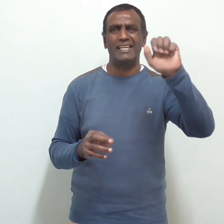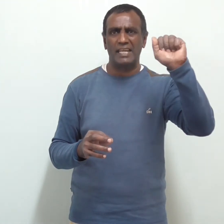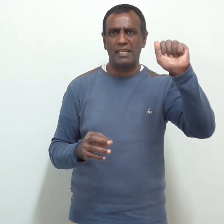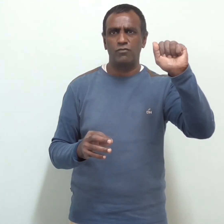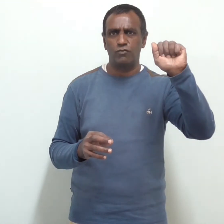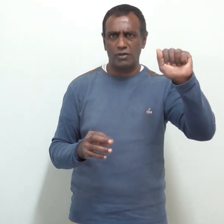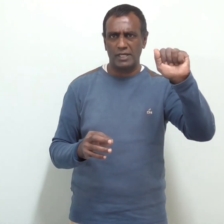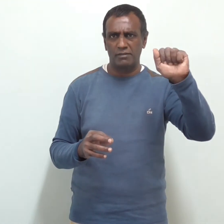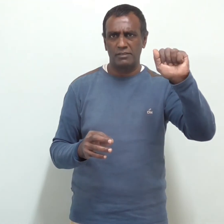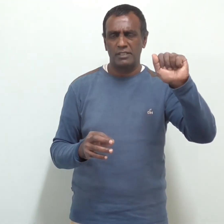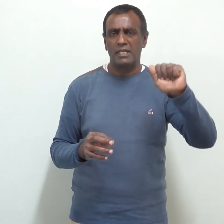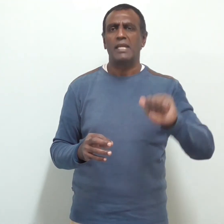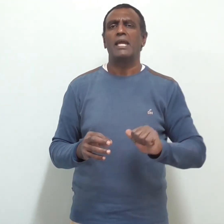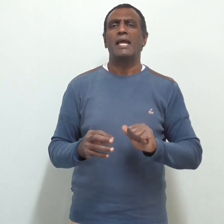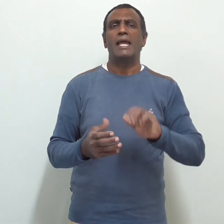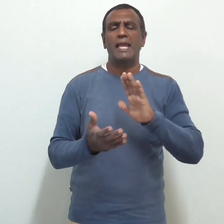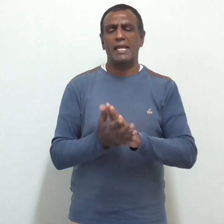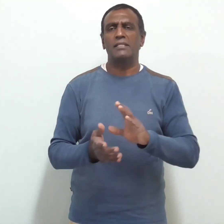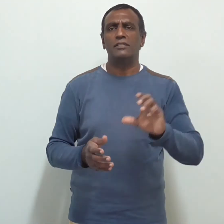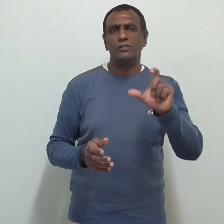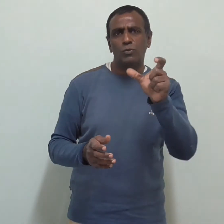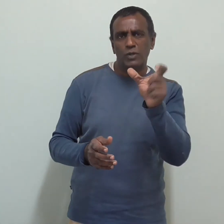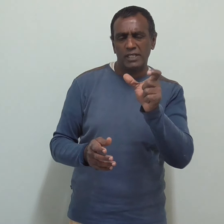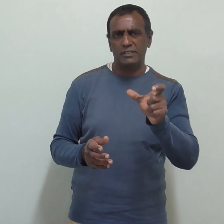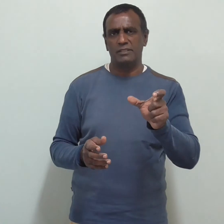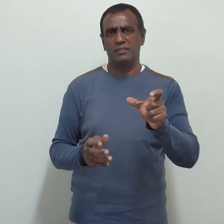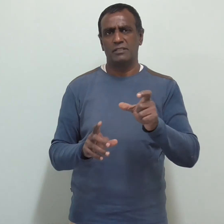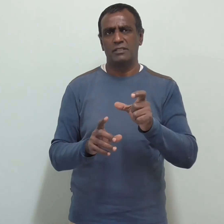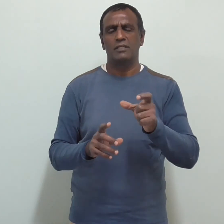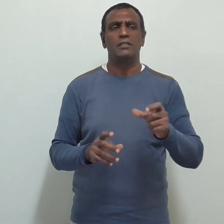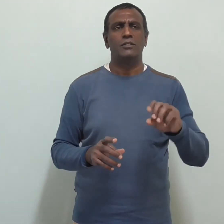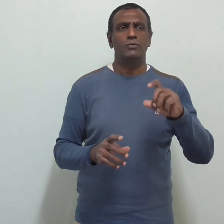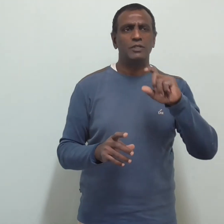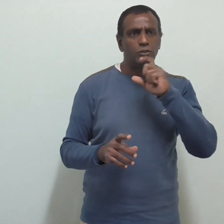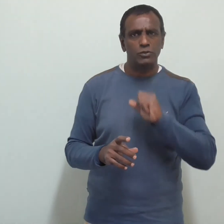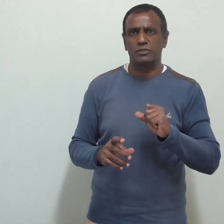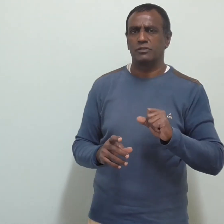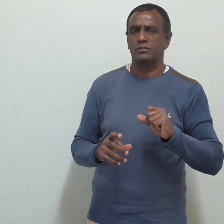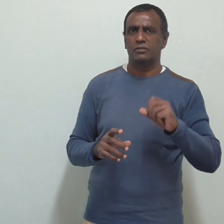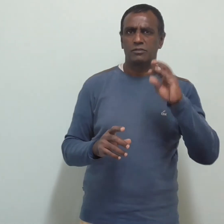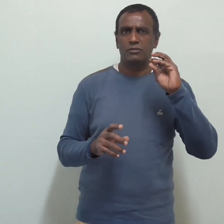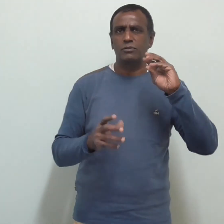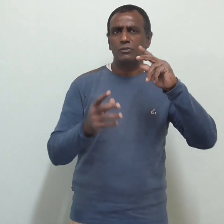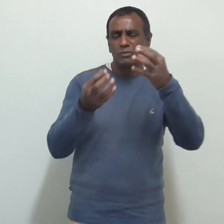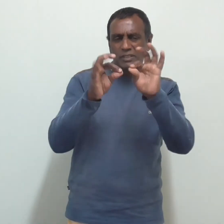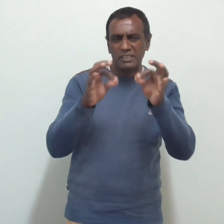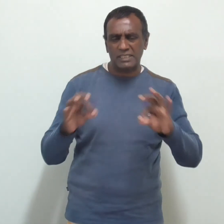F-A-U-N-A, fauna. And the word we use to